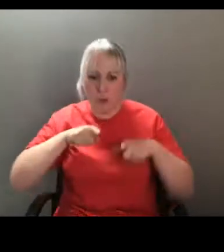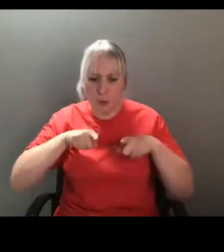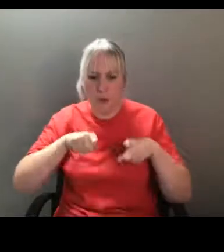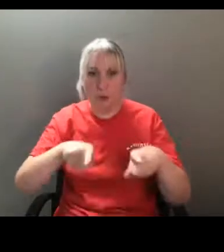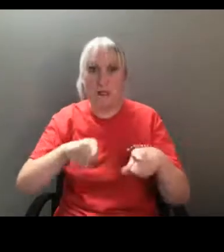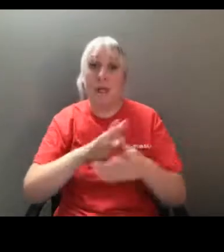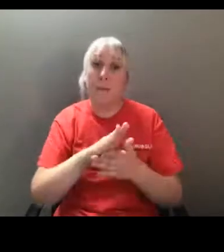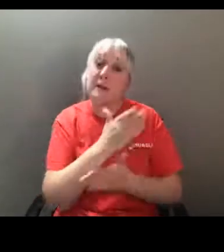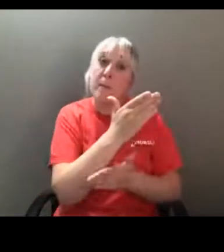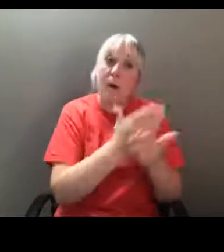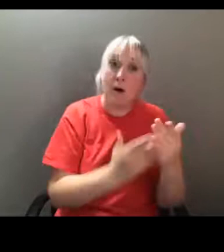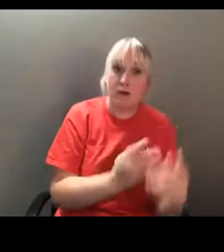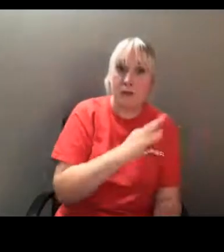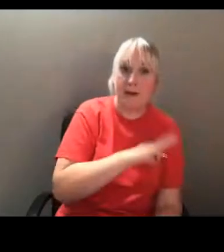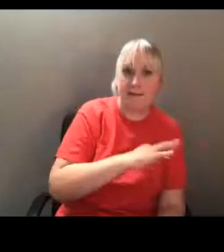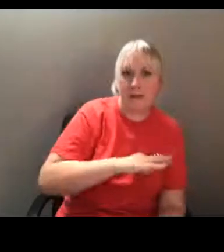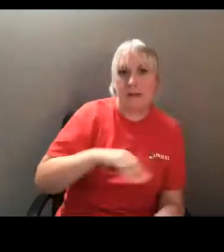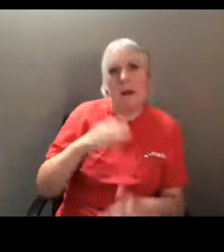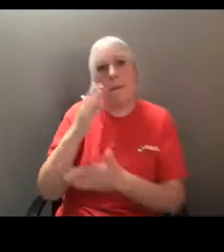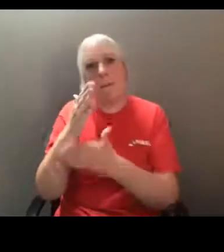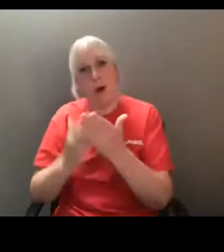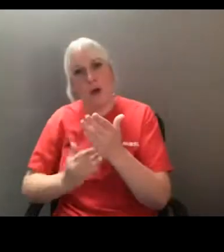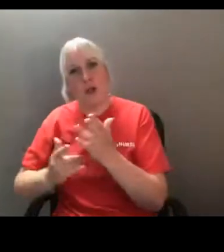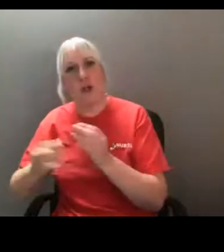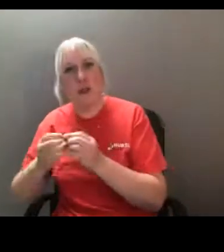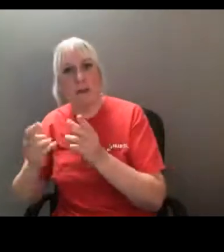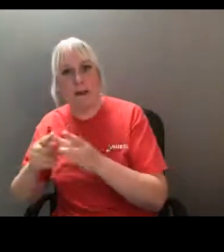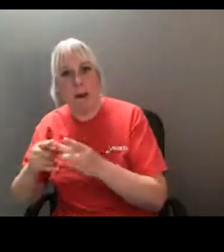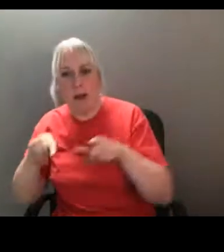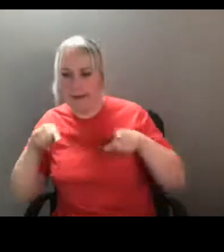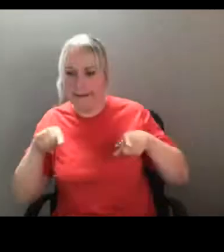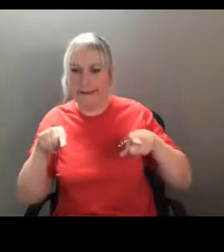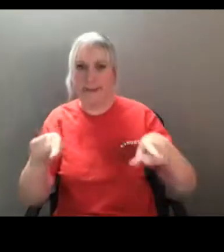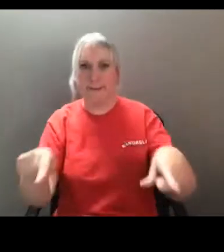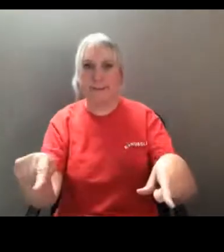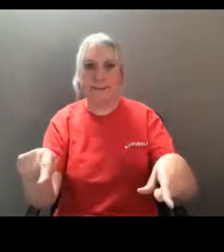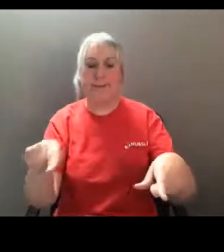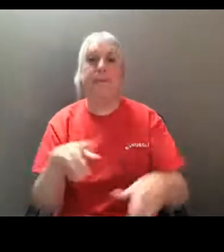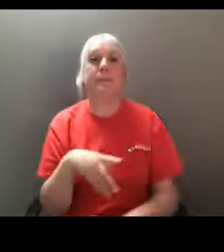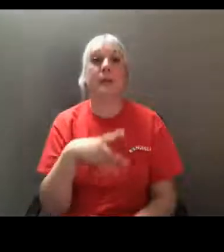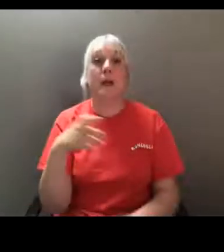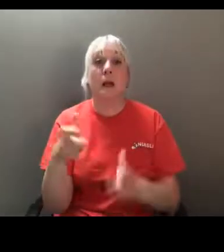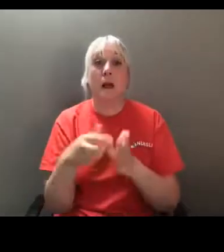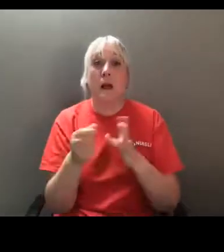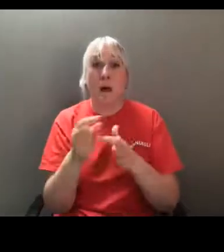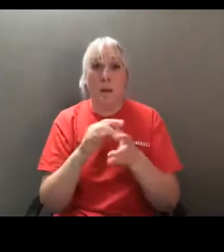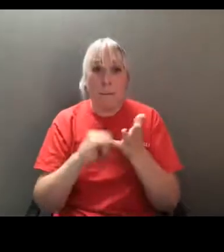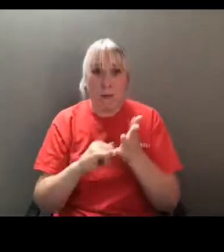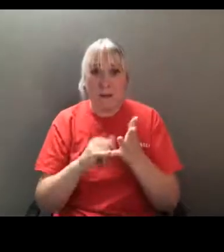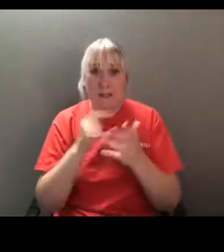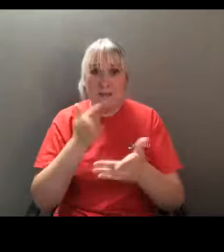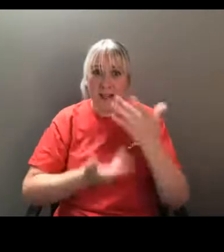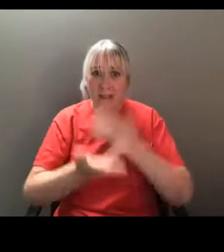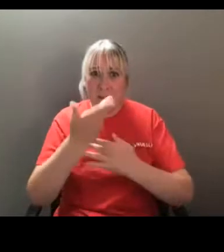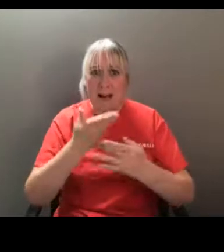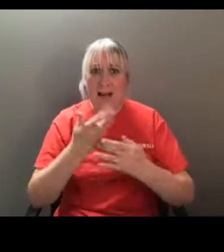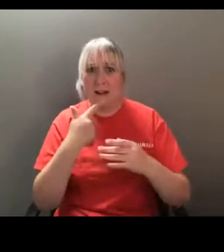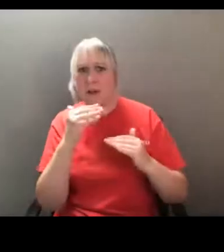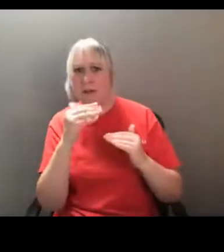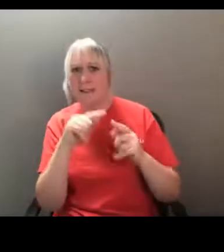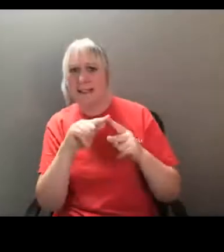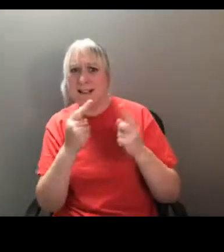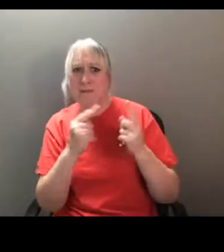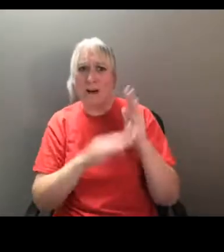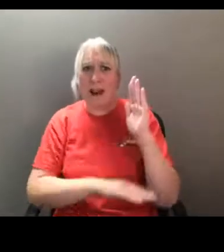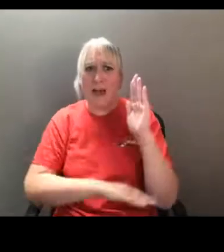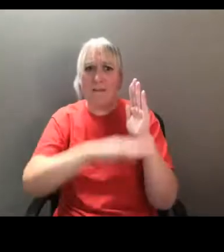partial UBI for some groups. Compass and other organisations haven't made it clear what rates of benefits disabled people should be on.